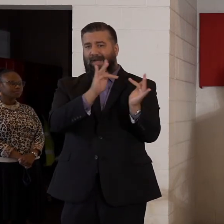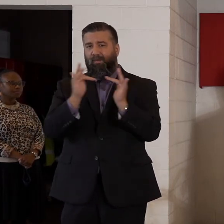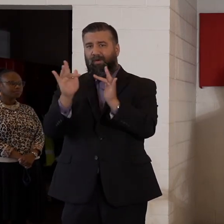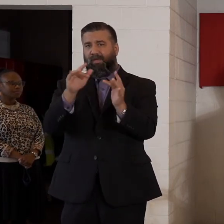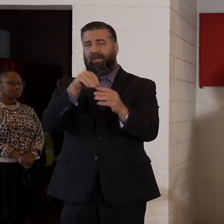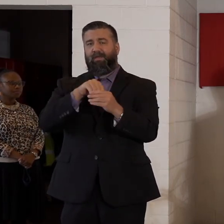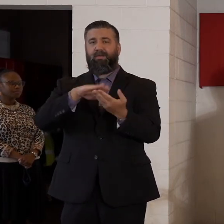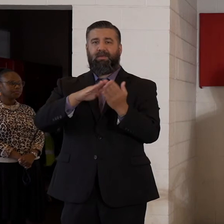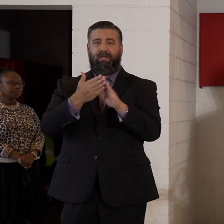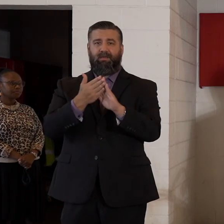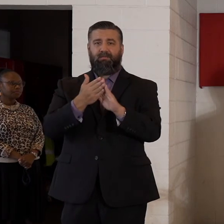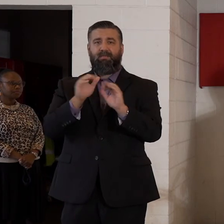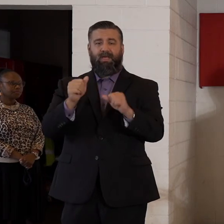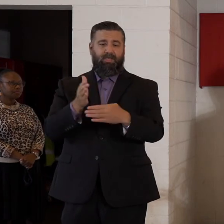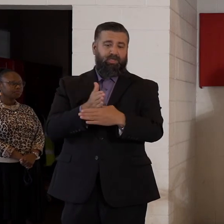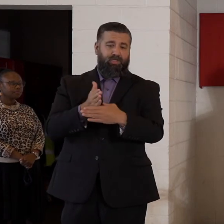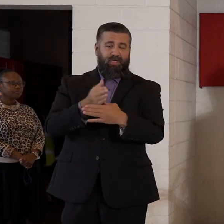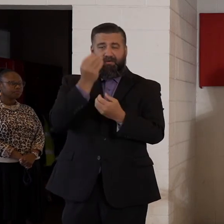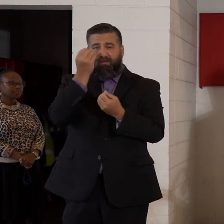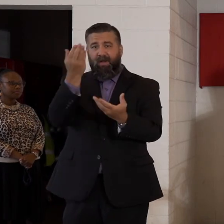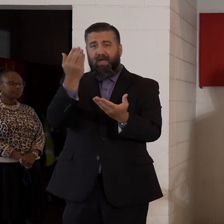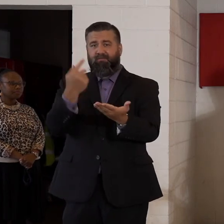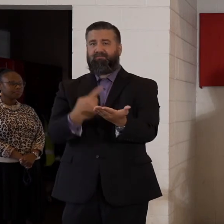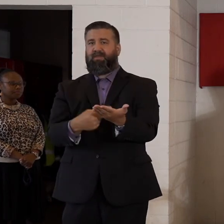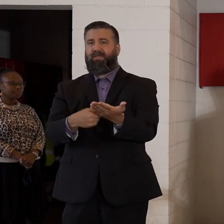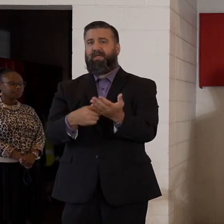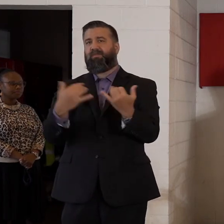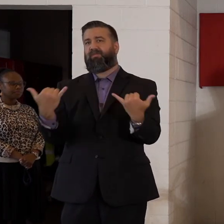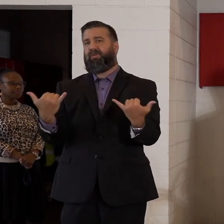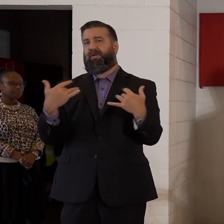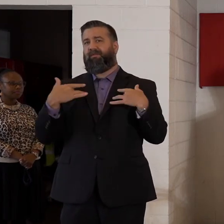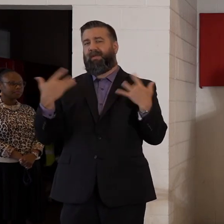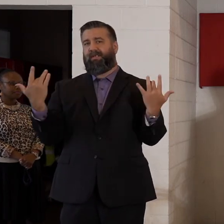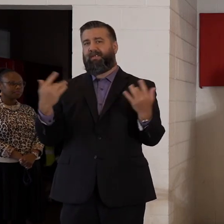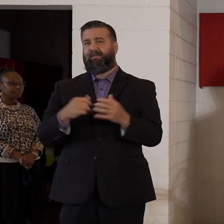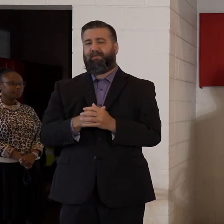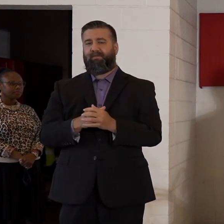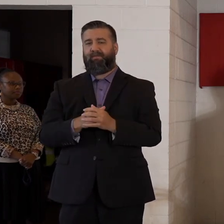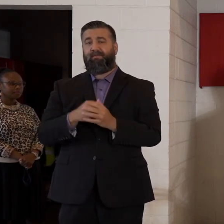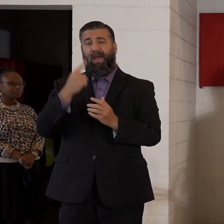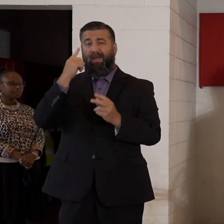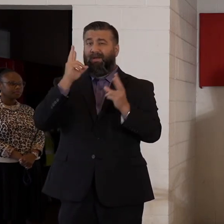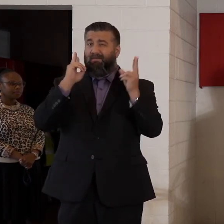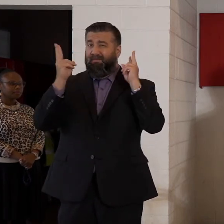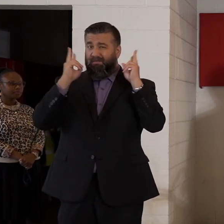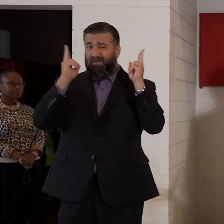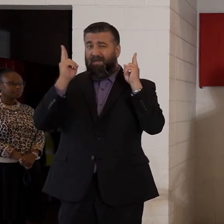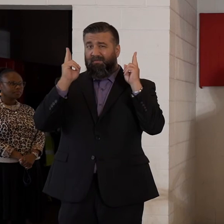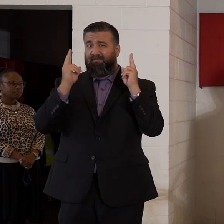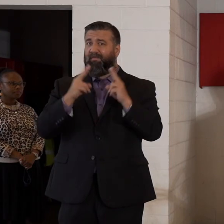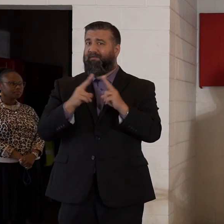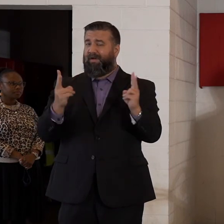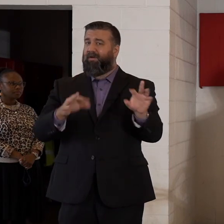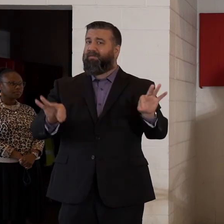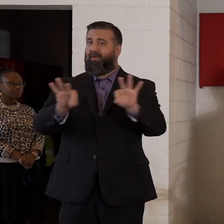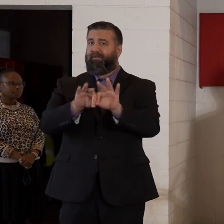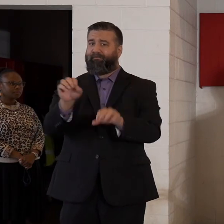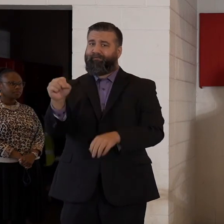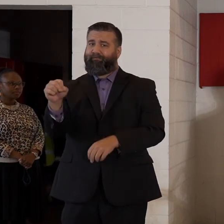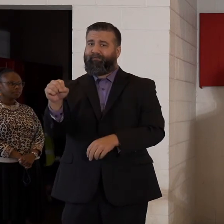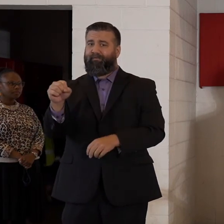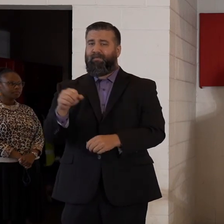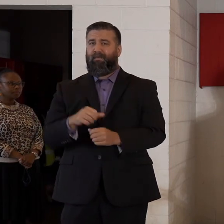community to share information and to talk about current events. So I think this beauty shop and barbershop initiative is very important. It's